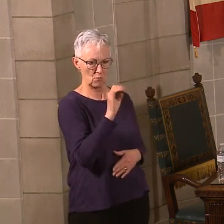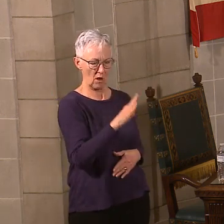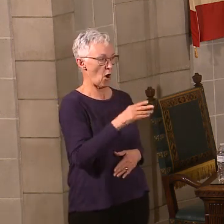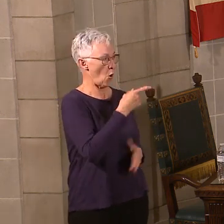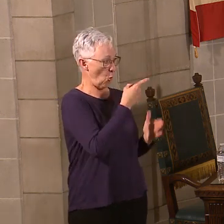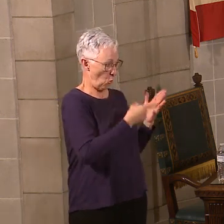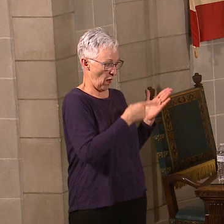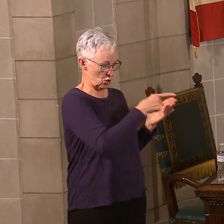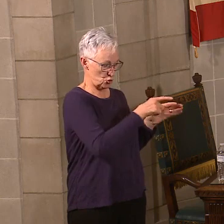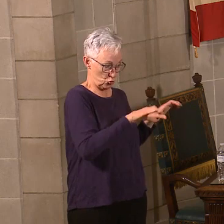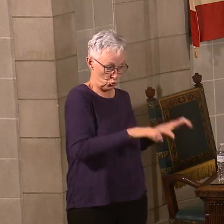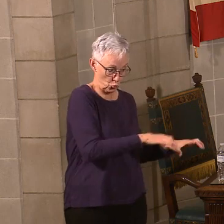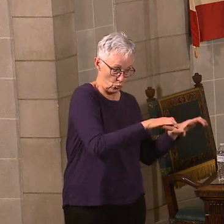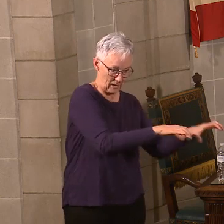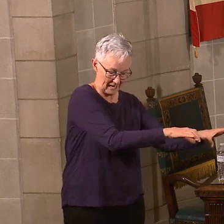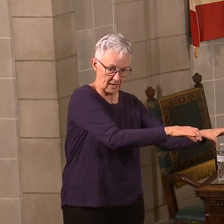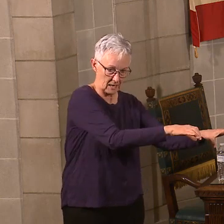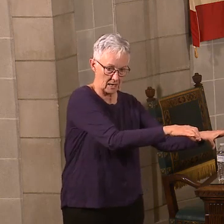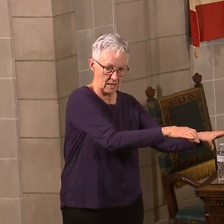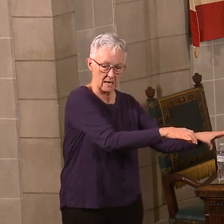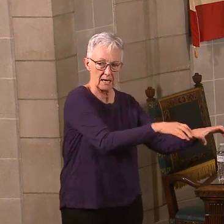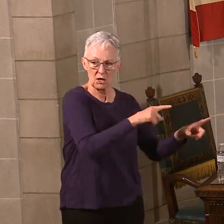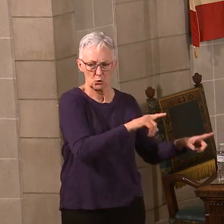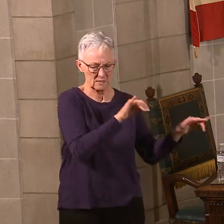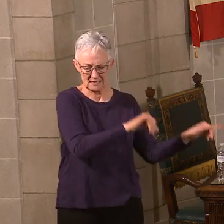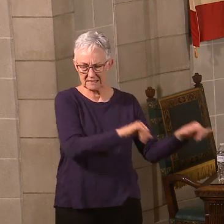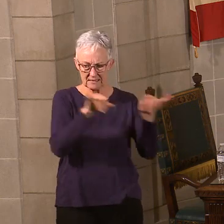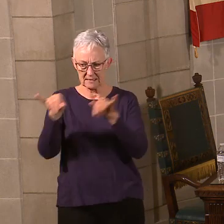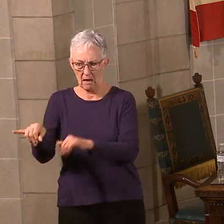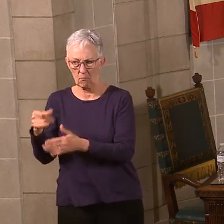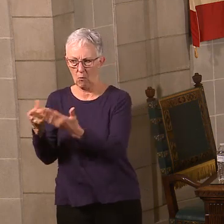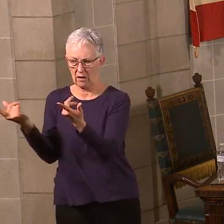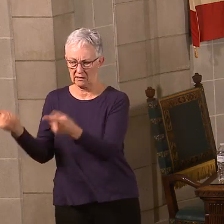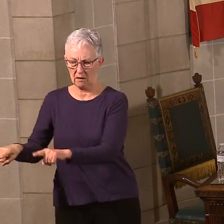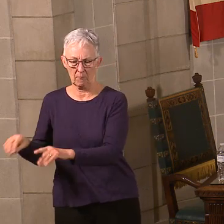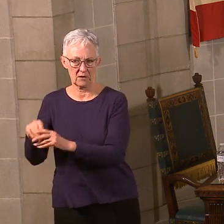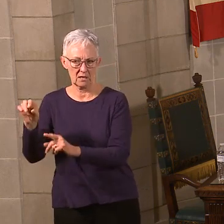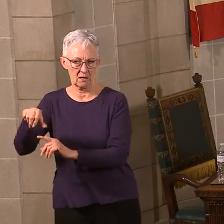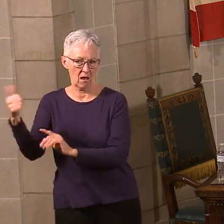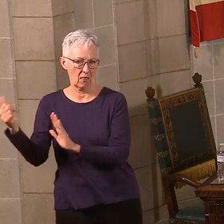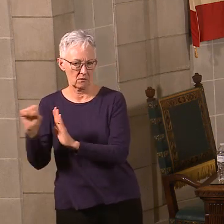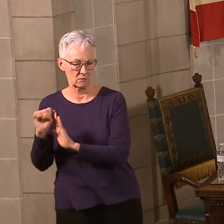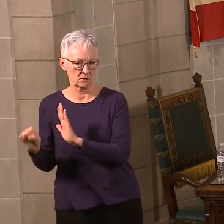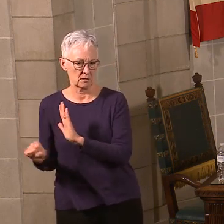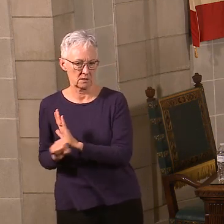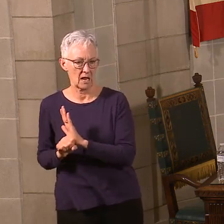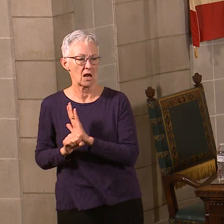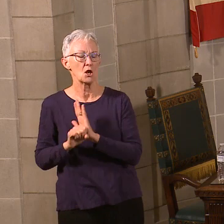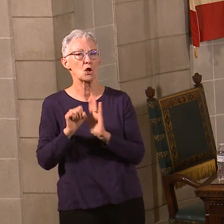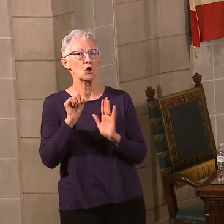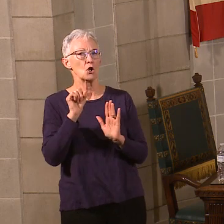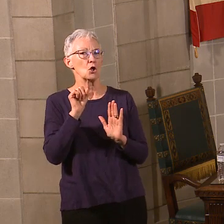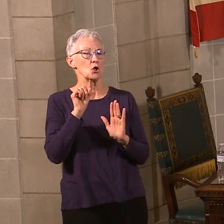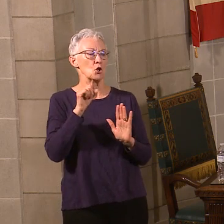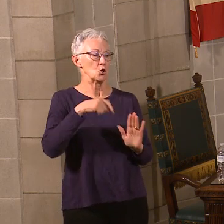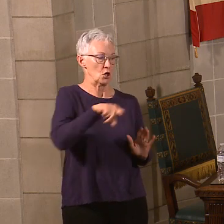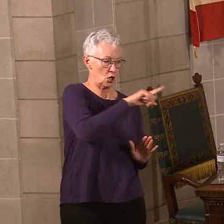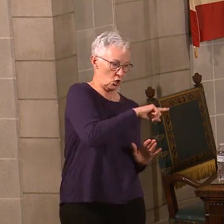described what Iowa was doing, what Nebraska was doing. He said, hey, we're all on the same page. You're taking the steps to be able to slow the spread of the virus. Did he say